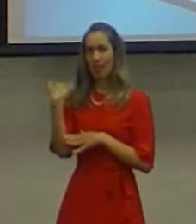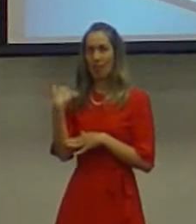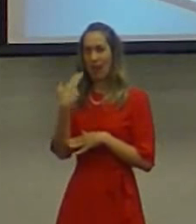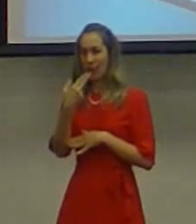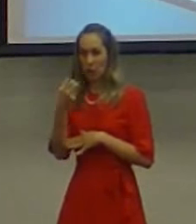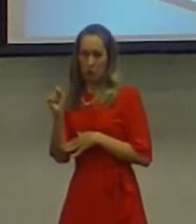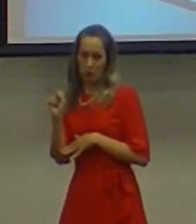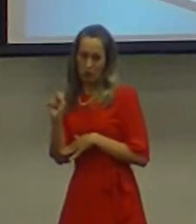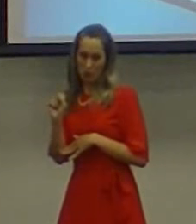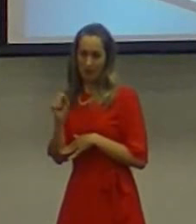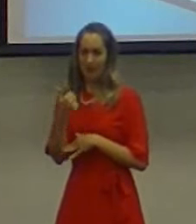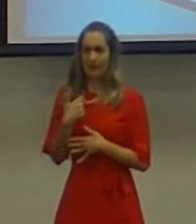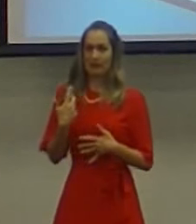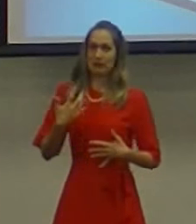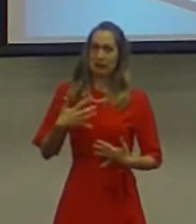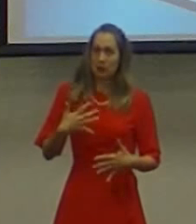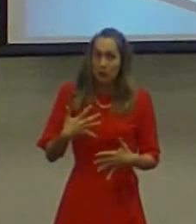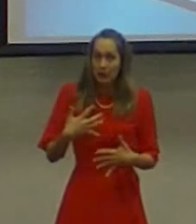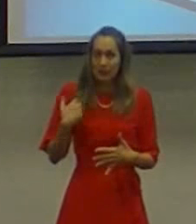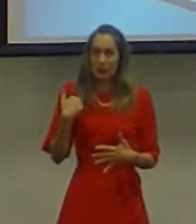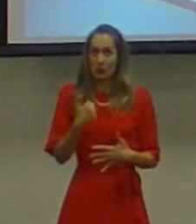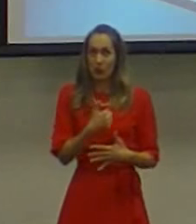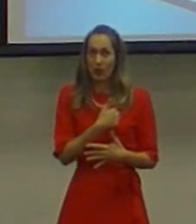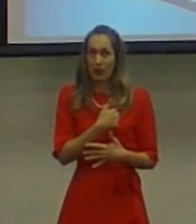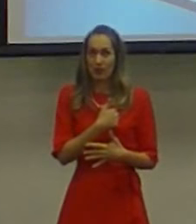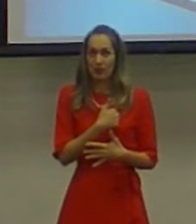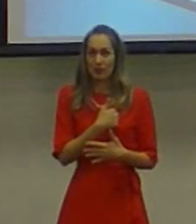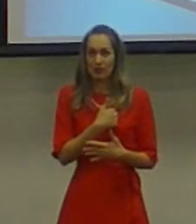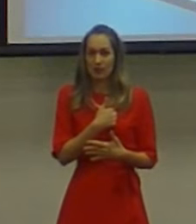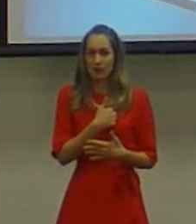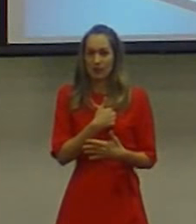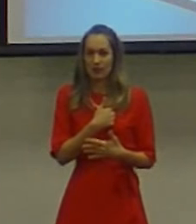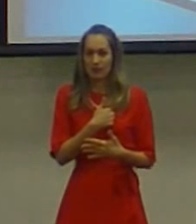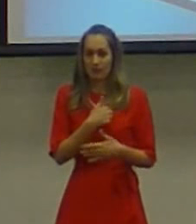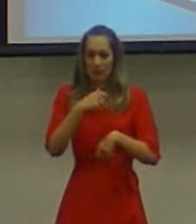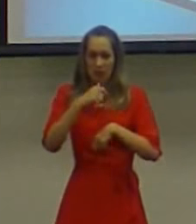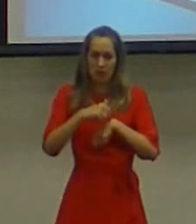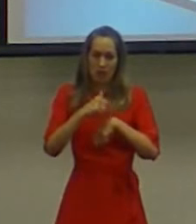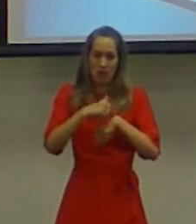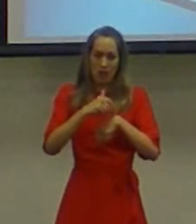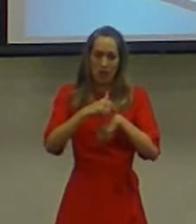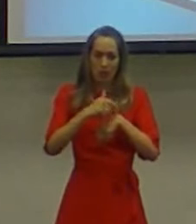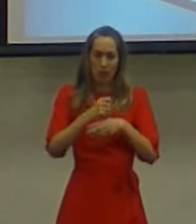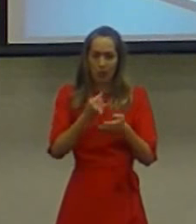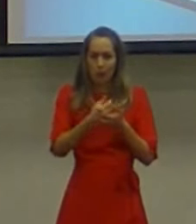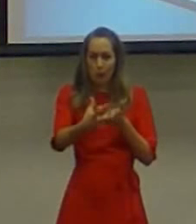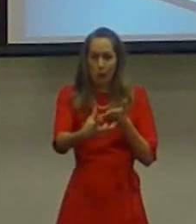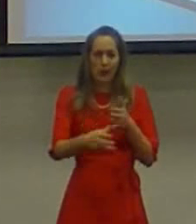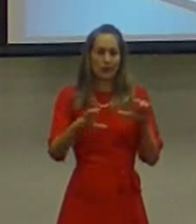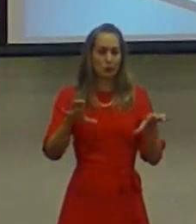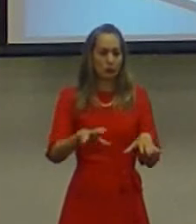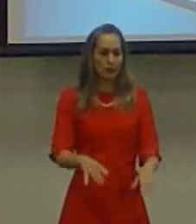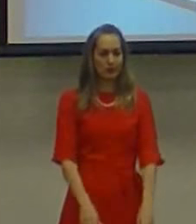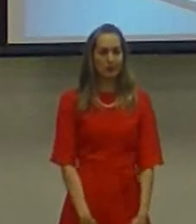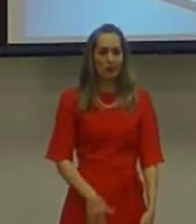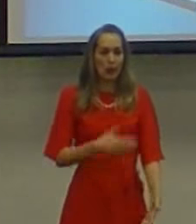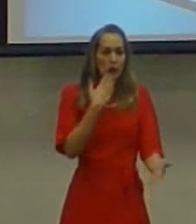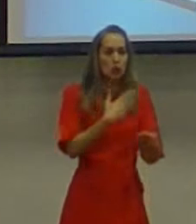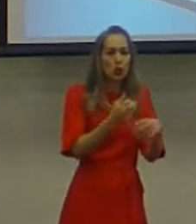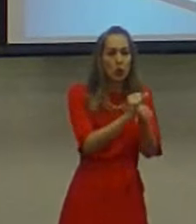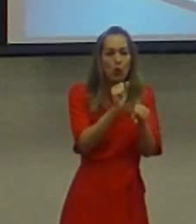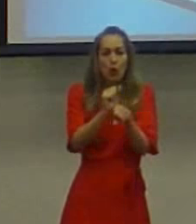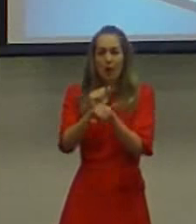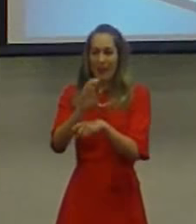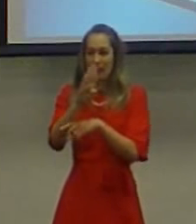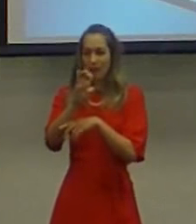was nervous that we were just going to spend a bunch of time on good works, benevolence, basically. But it was actually a